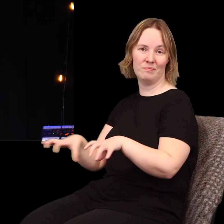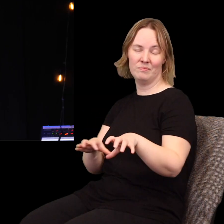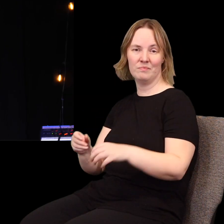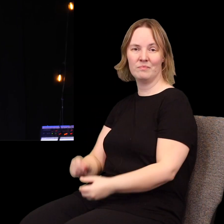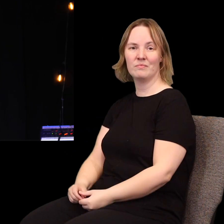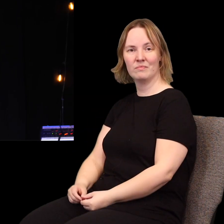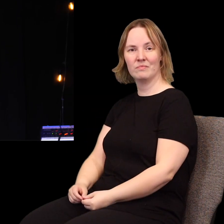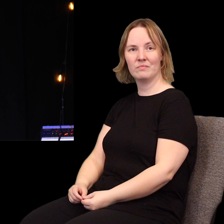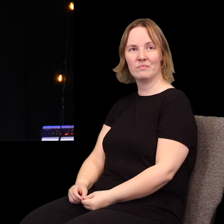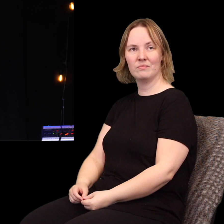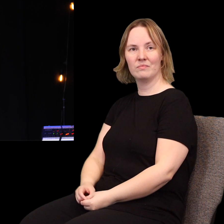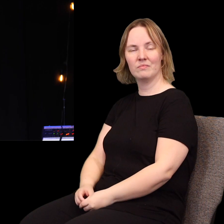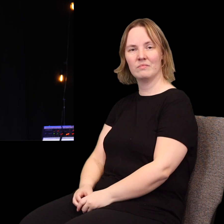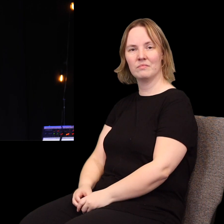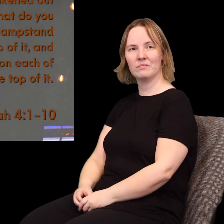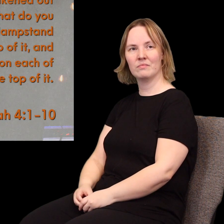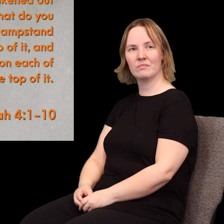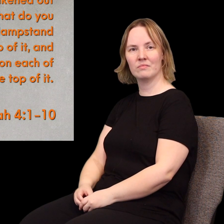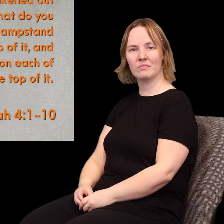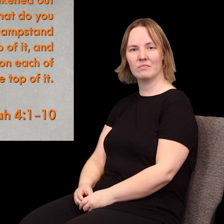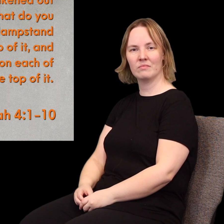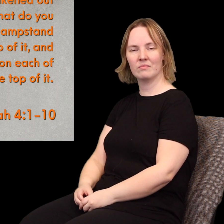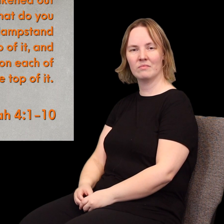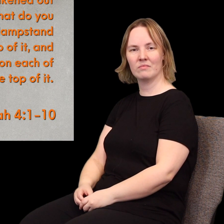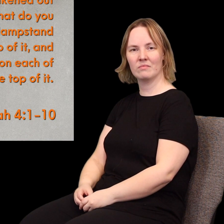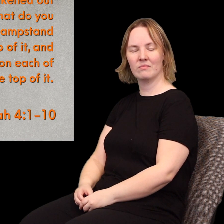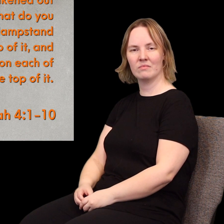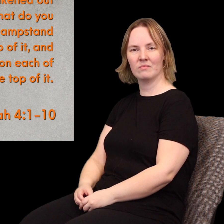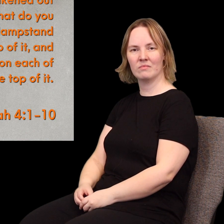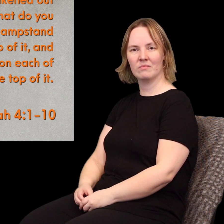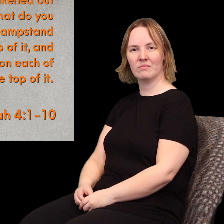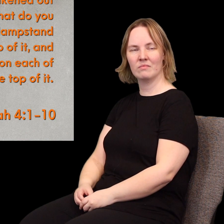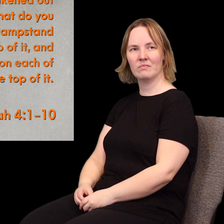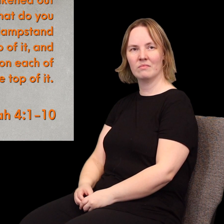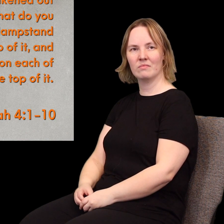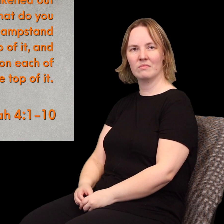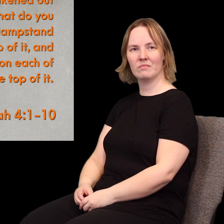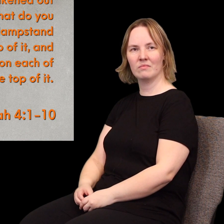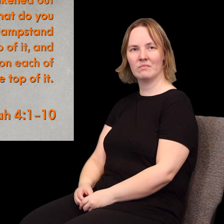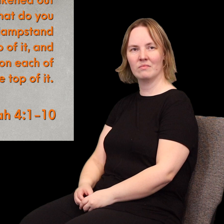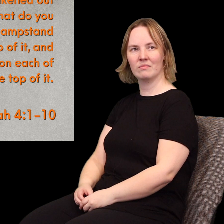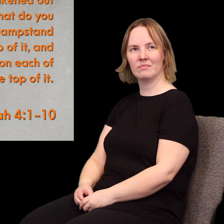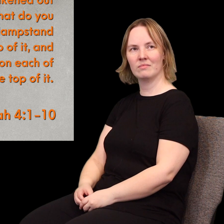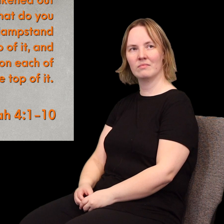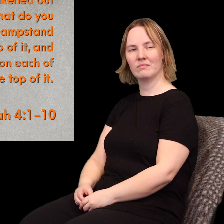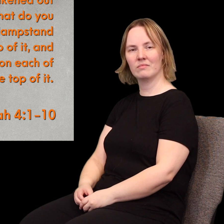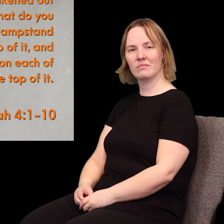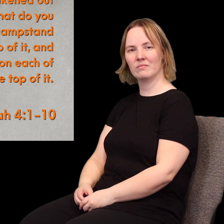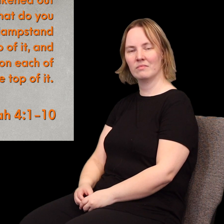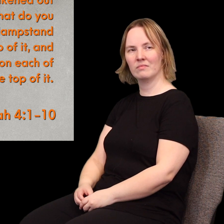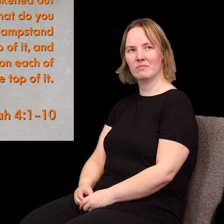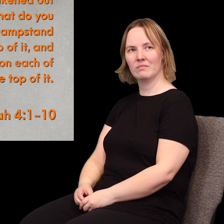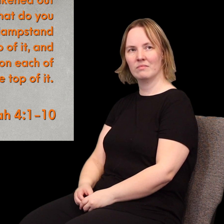Zechariah chapter 4 and we read the first 10 verses. It says, and the angel who talked with me, this is Zechariah the prophet speaking, the angel who talked with me